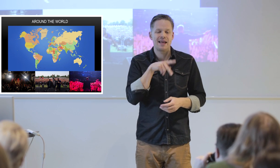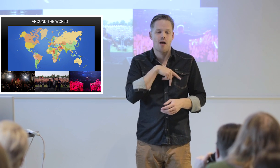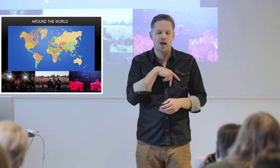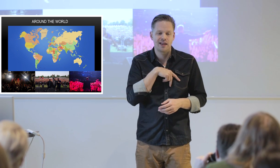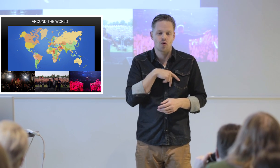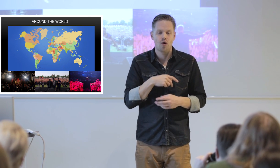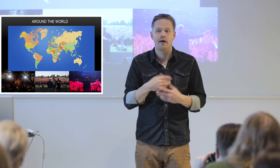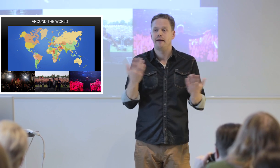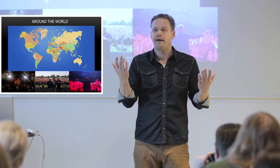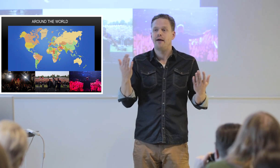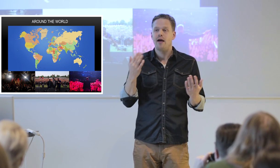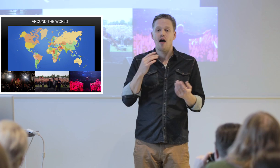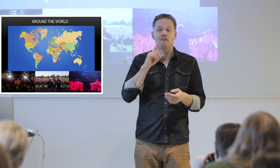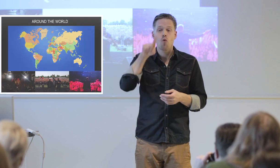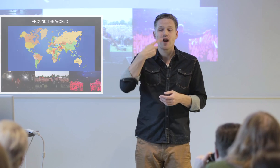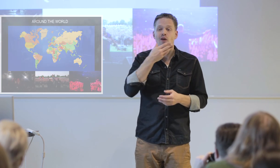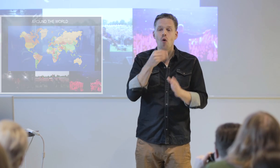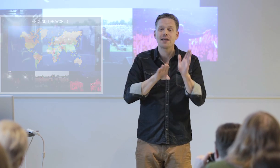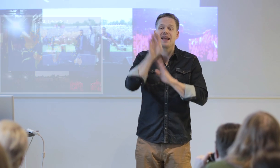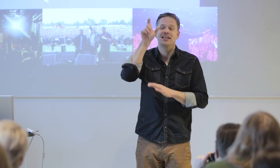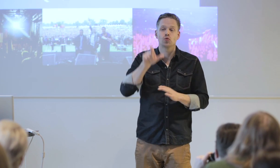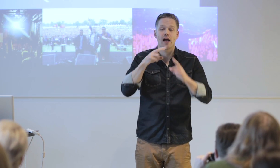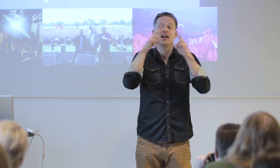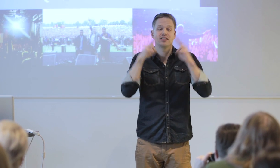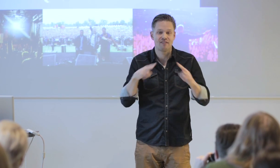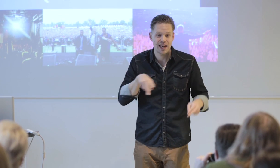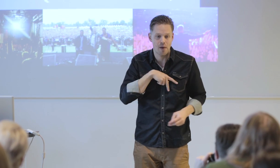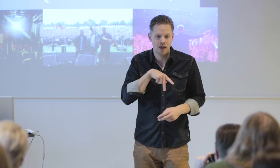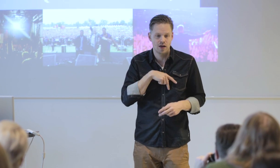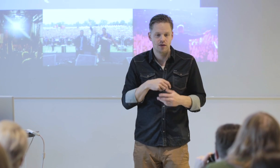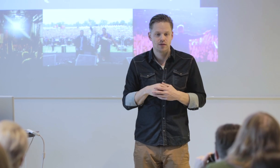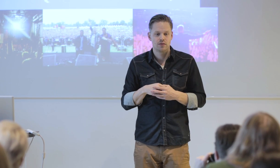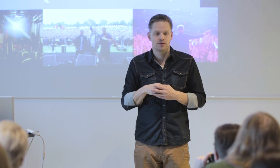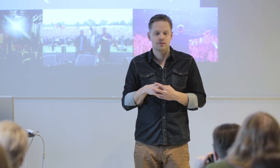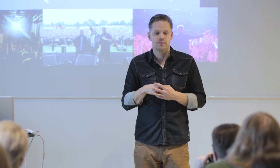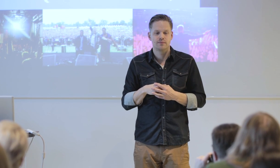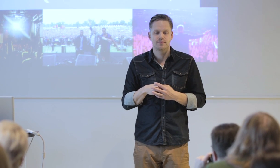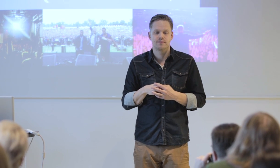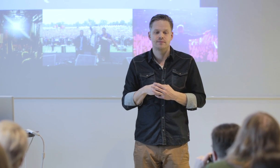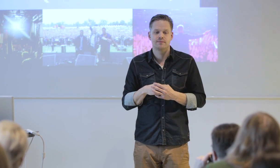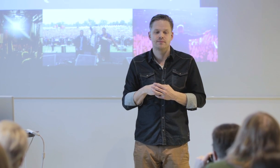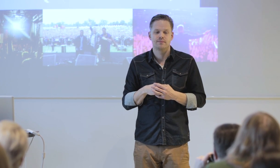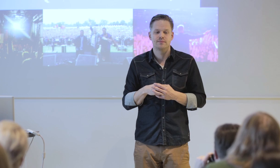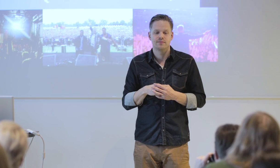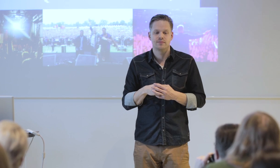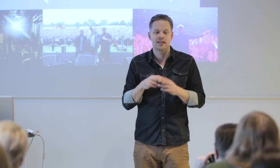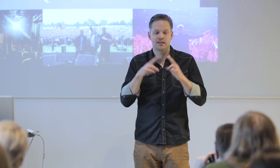awards. I had the Finland Award. And I was the young successor of Finland for 1 year.